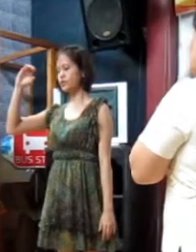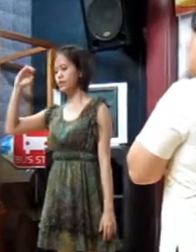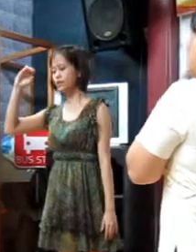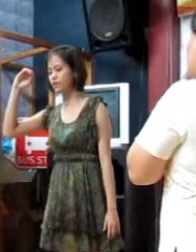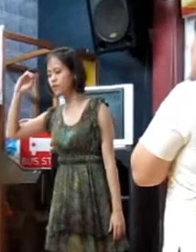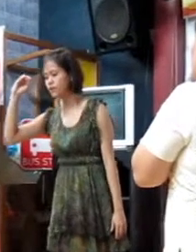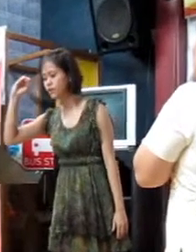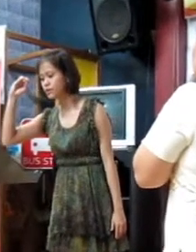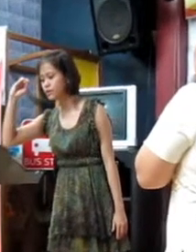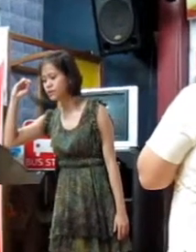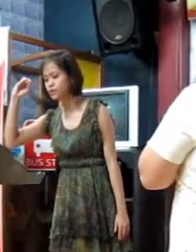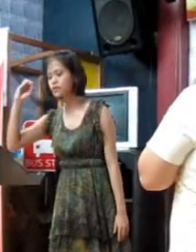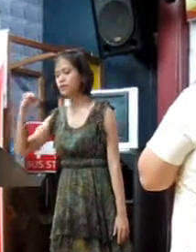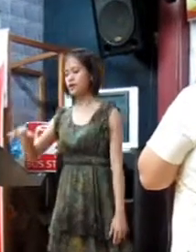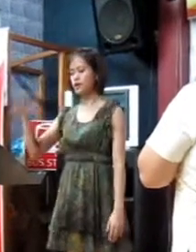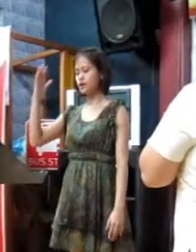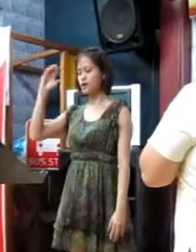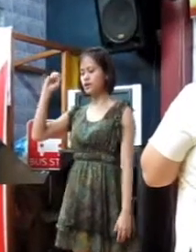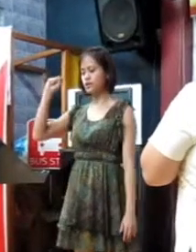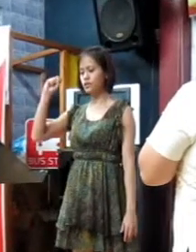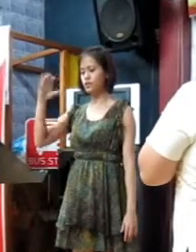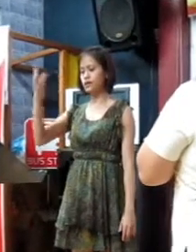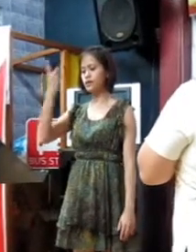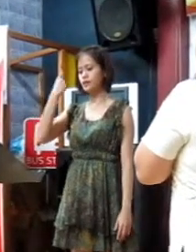to serve as